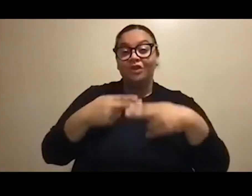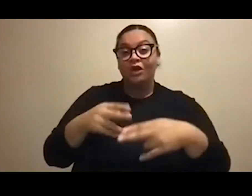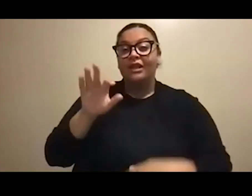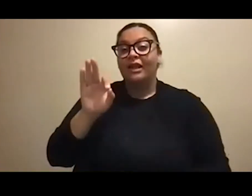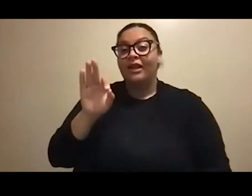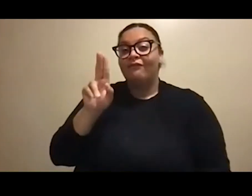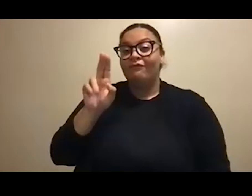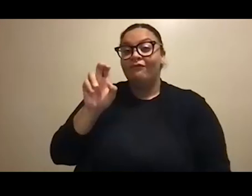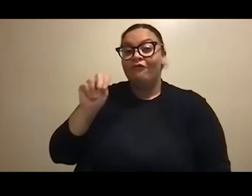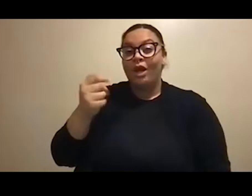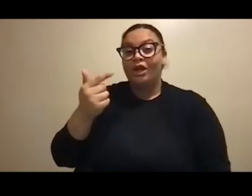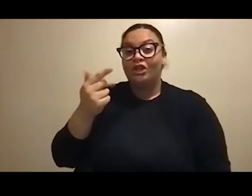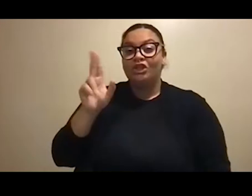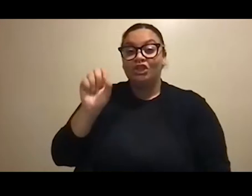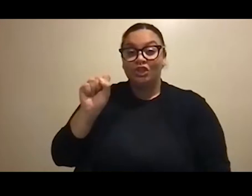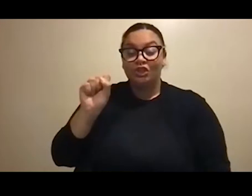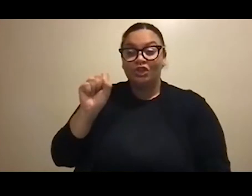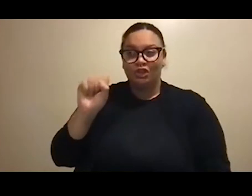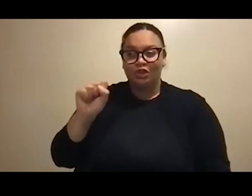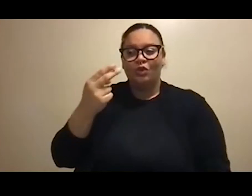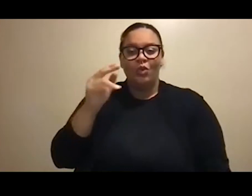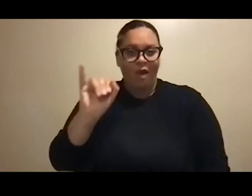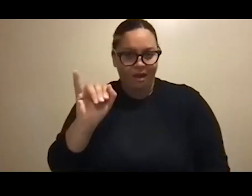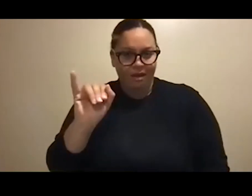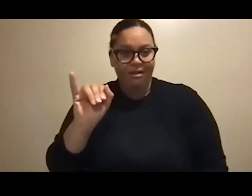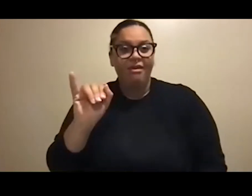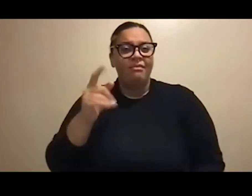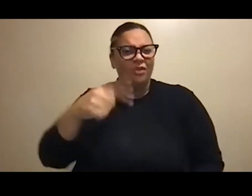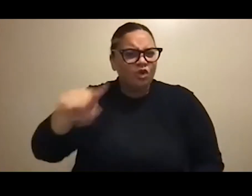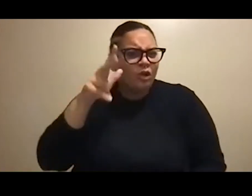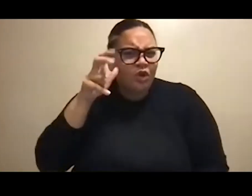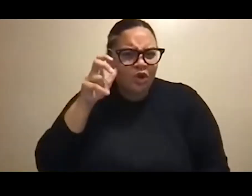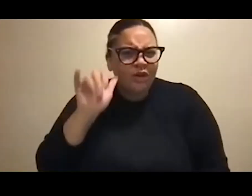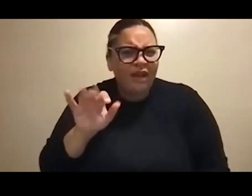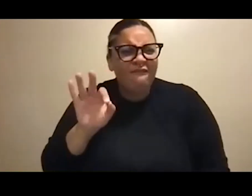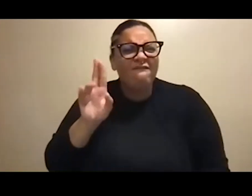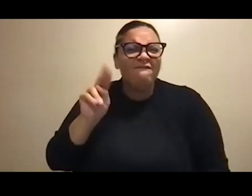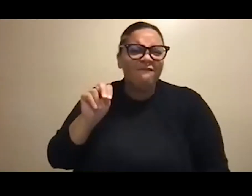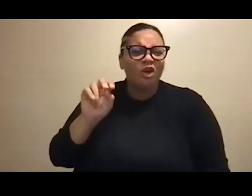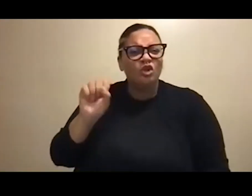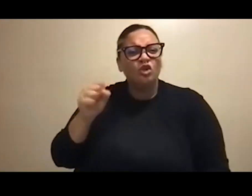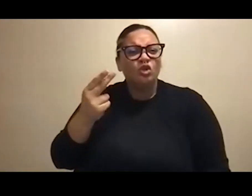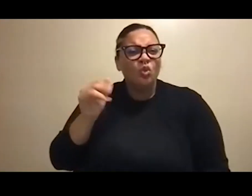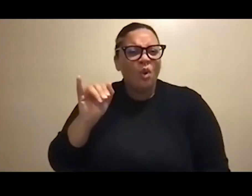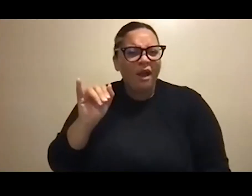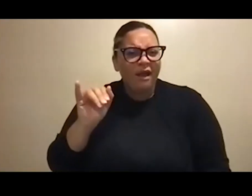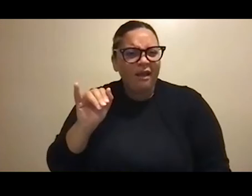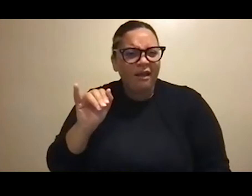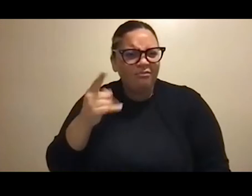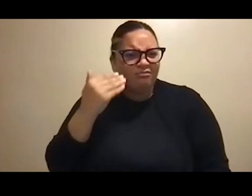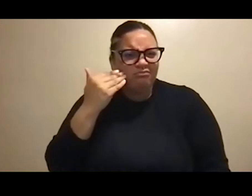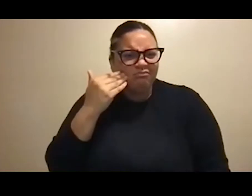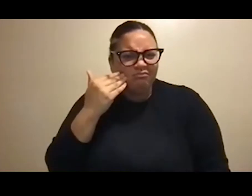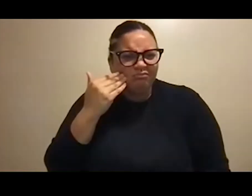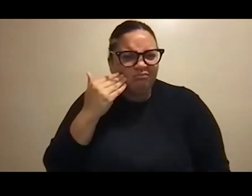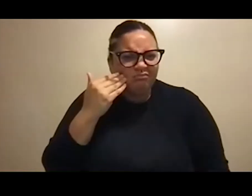F-E-N-G S-U-I. Any of you ever heard of Feng Shui, what it is and how people